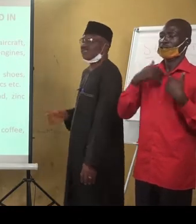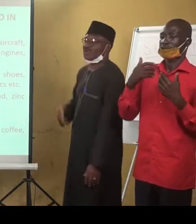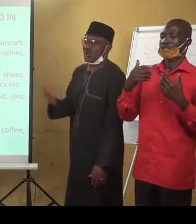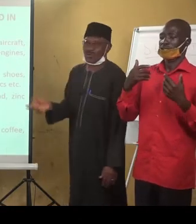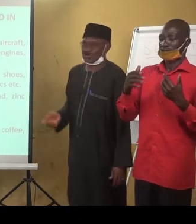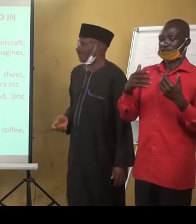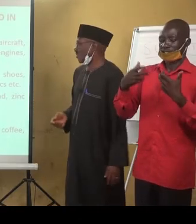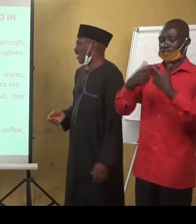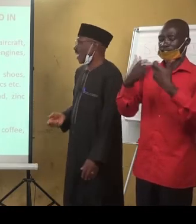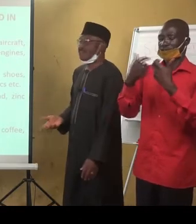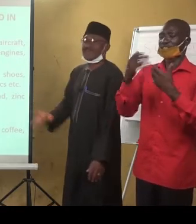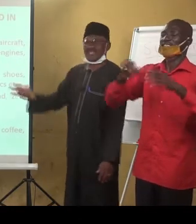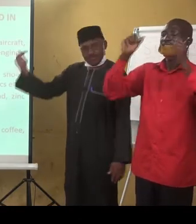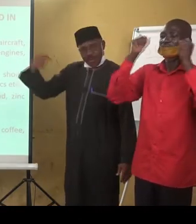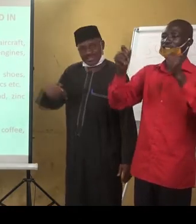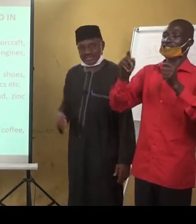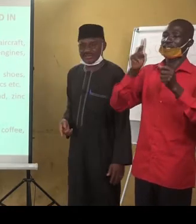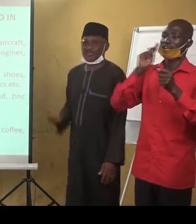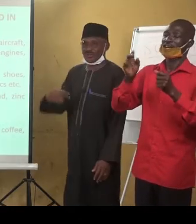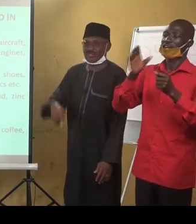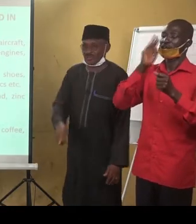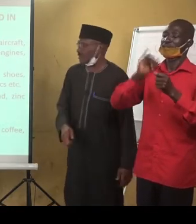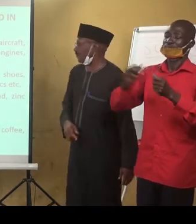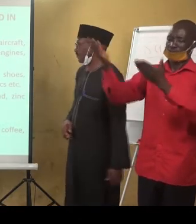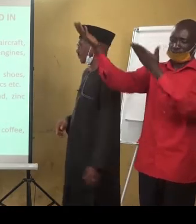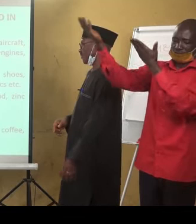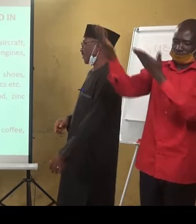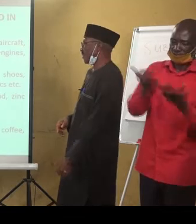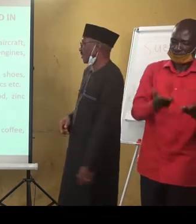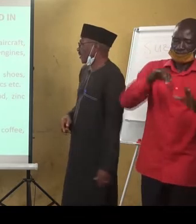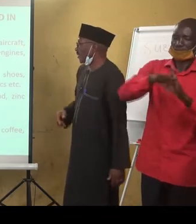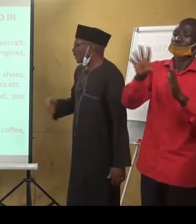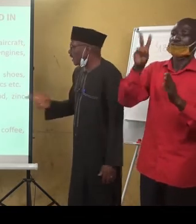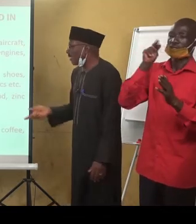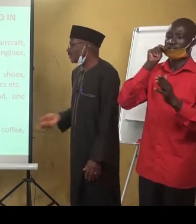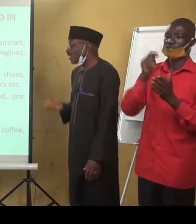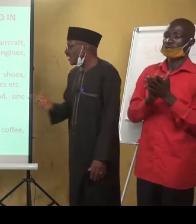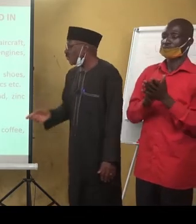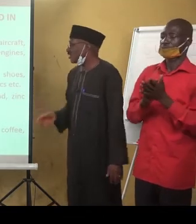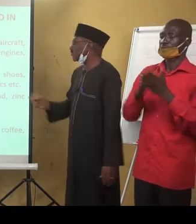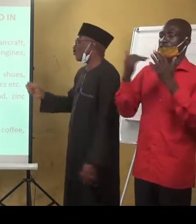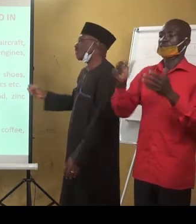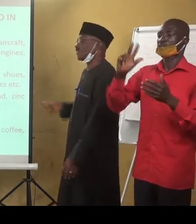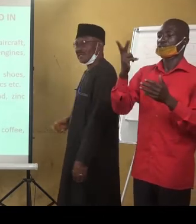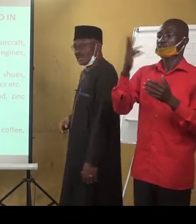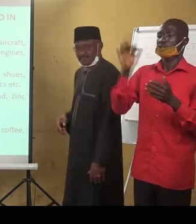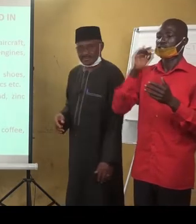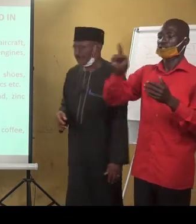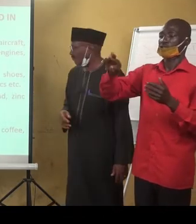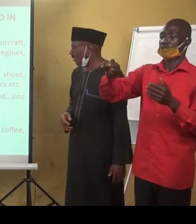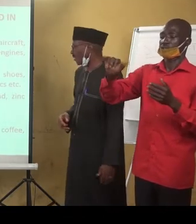electronics, and so on are being imported into this country. Now, the third one is raw